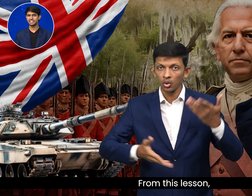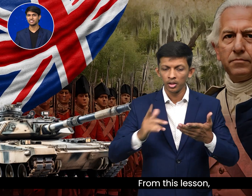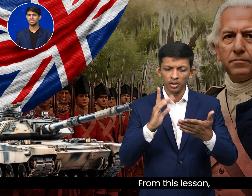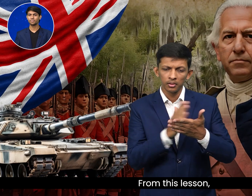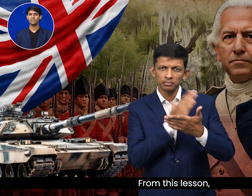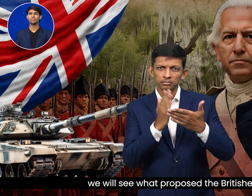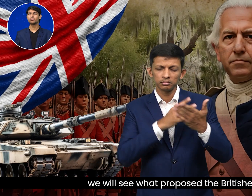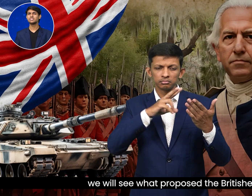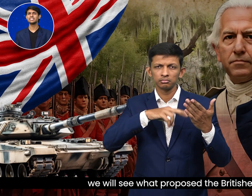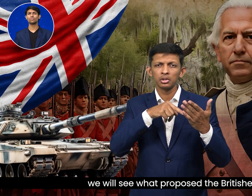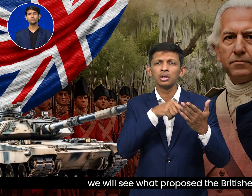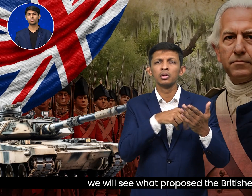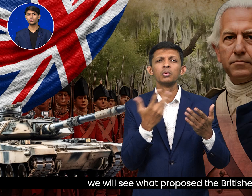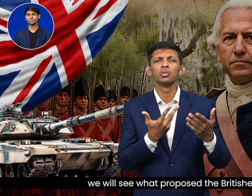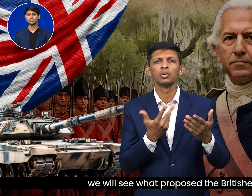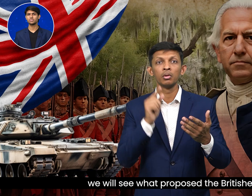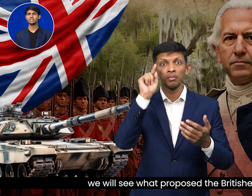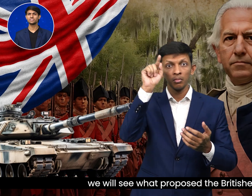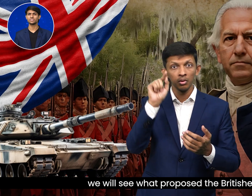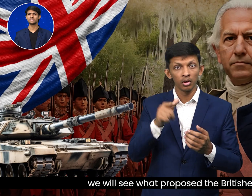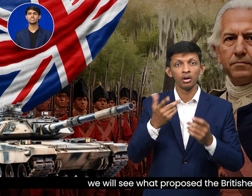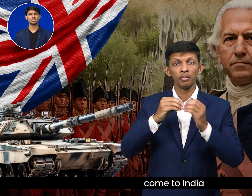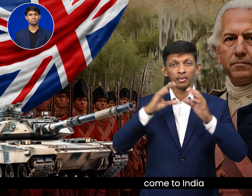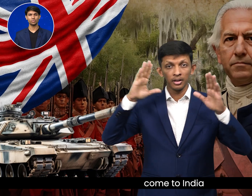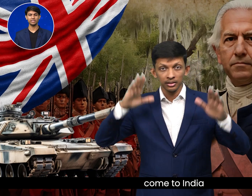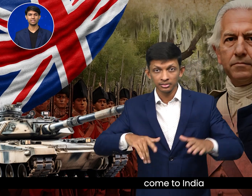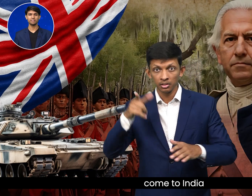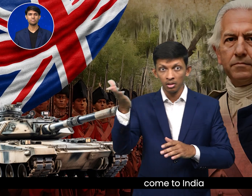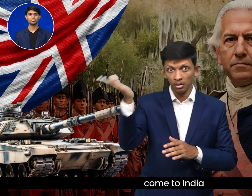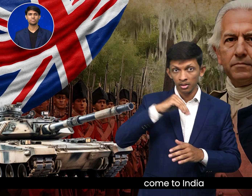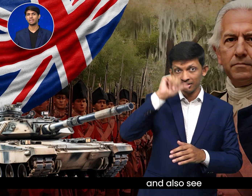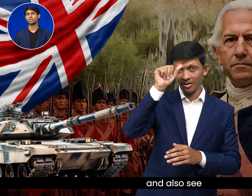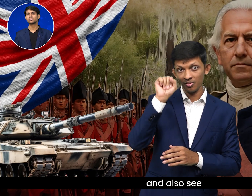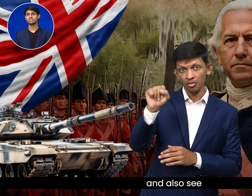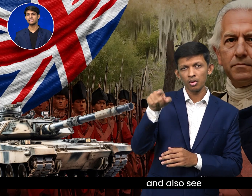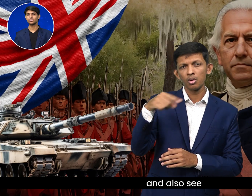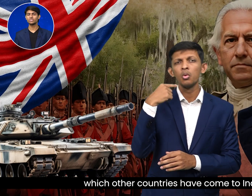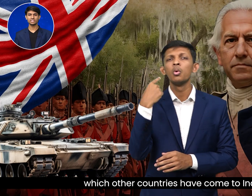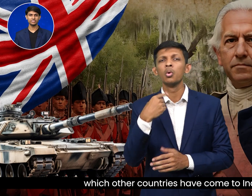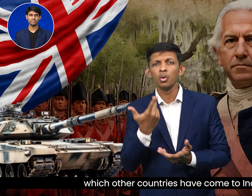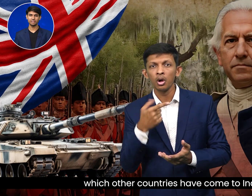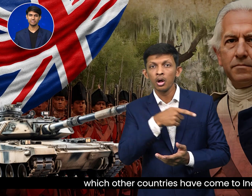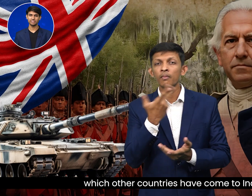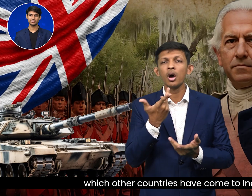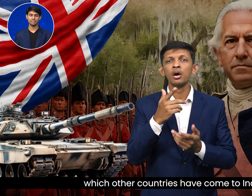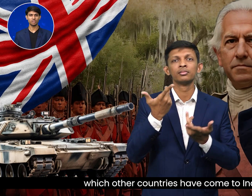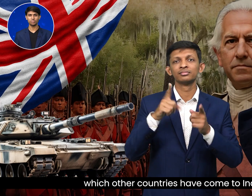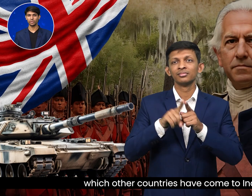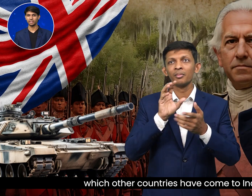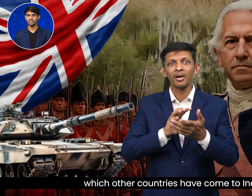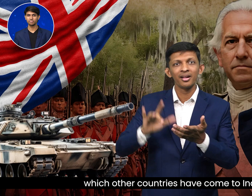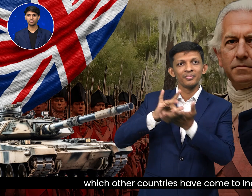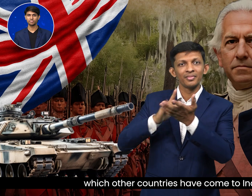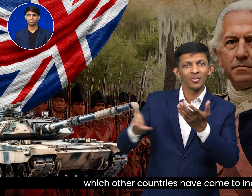From this lesson, we will see what proposed the Britishers come to India and also see which other countries have come